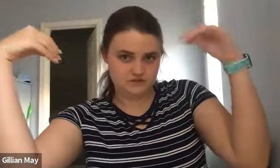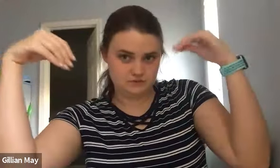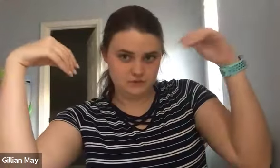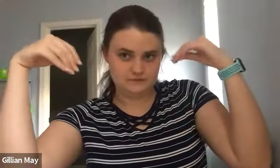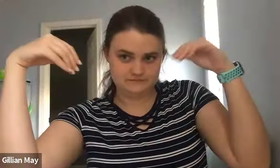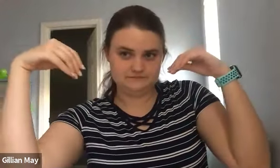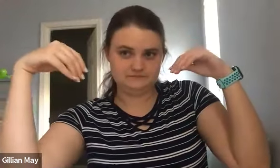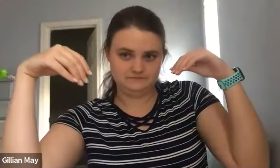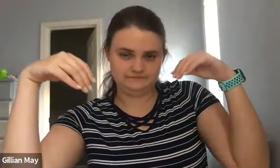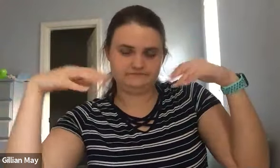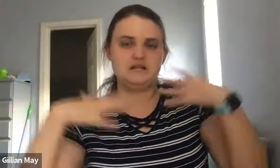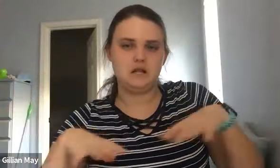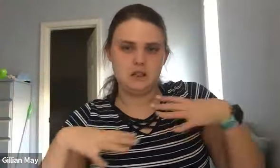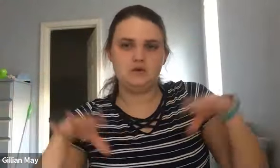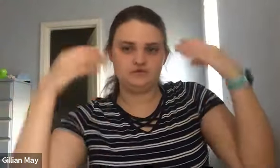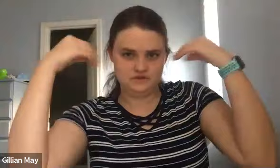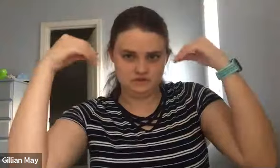store. Clothes store.